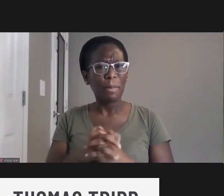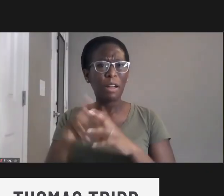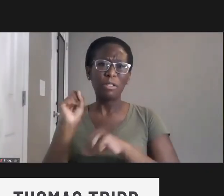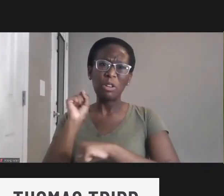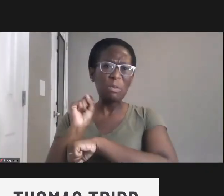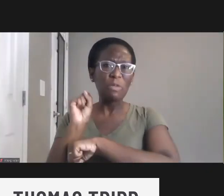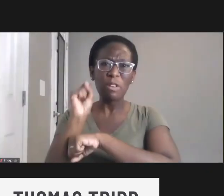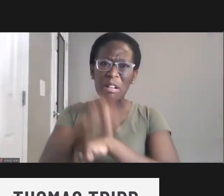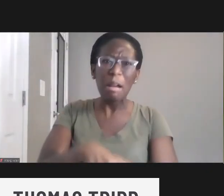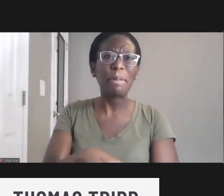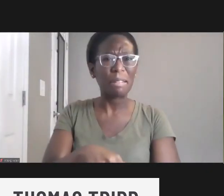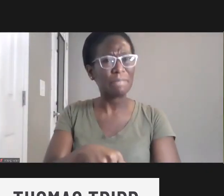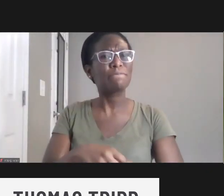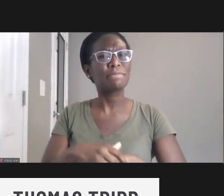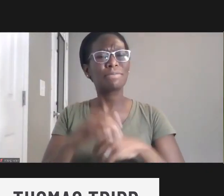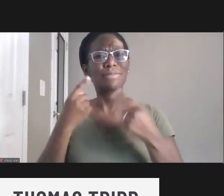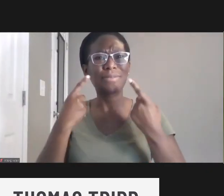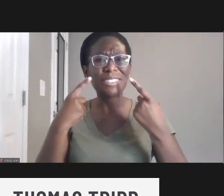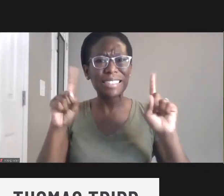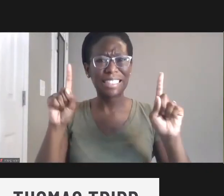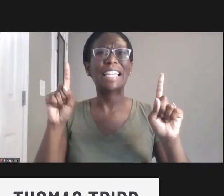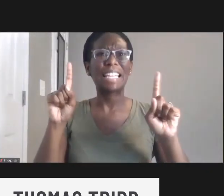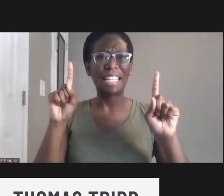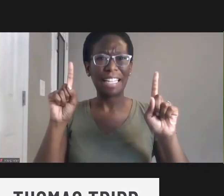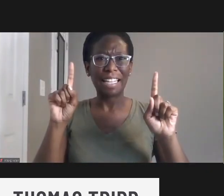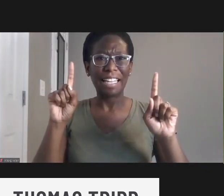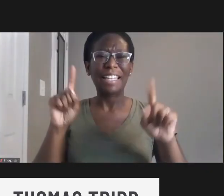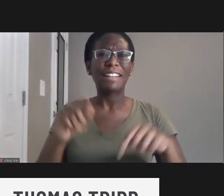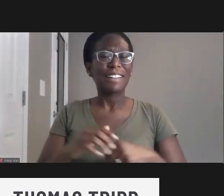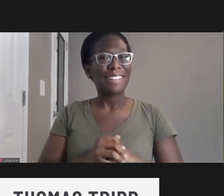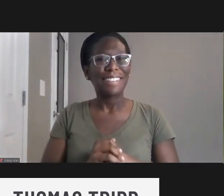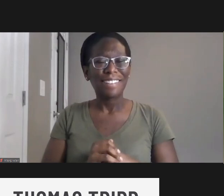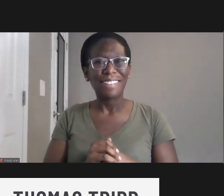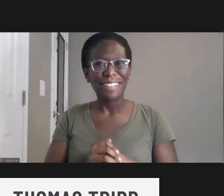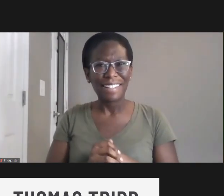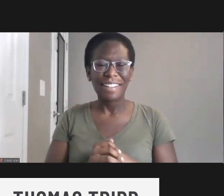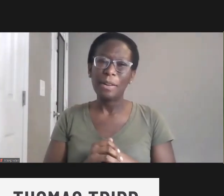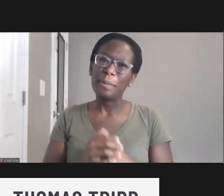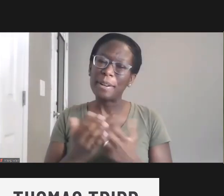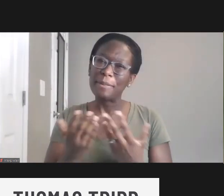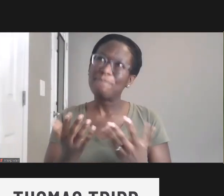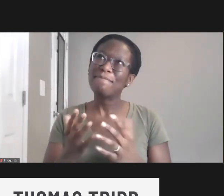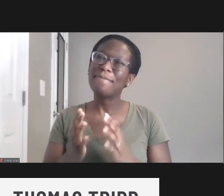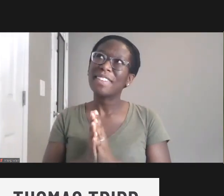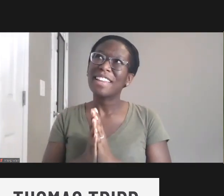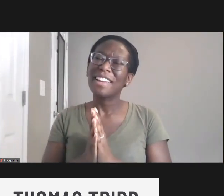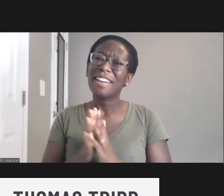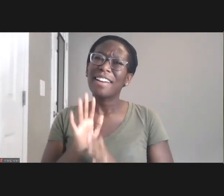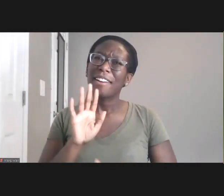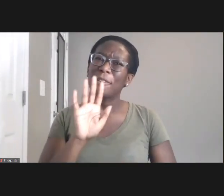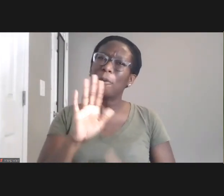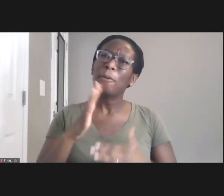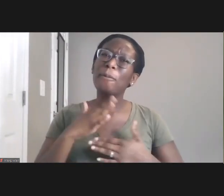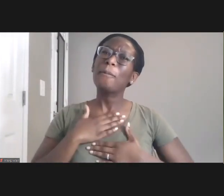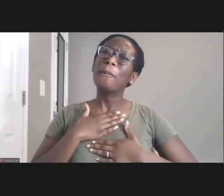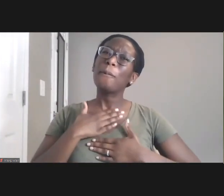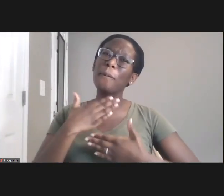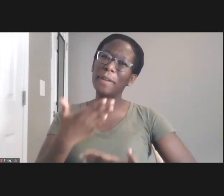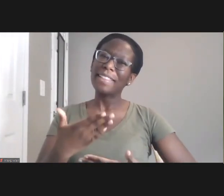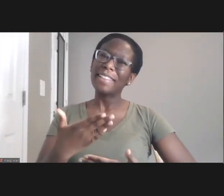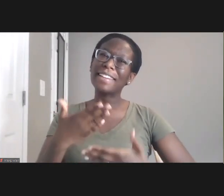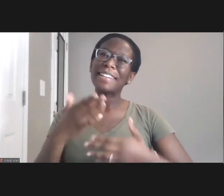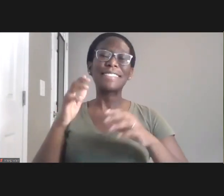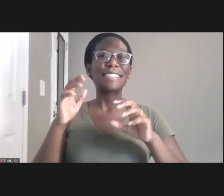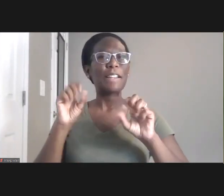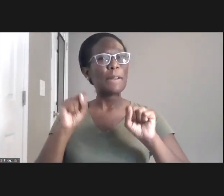overcoming and success, but also your willingness and ability to thank